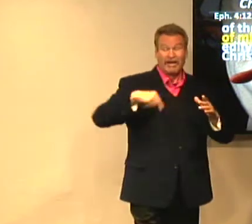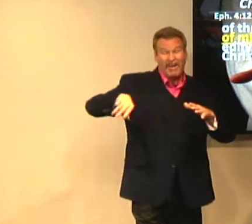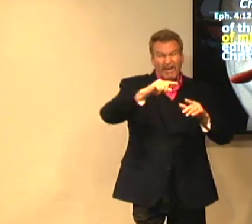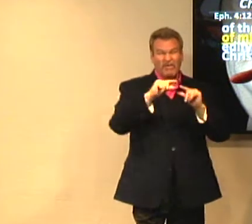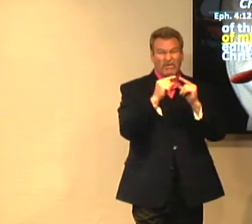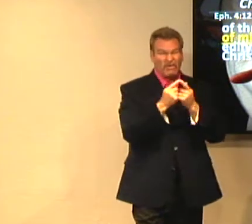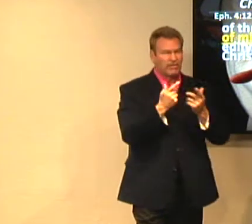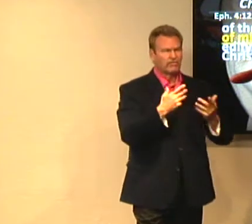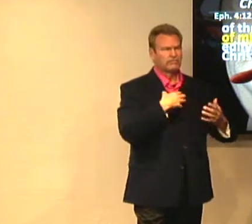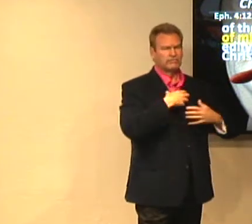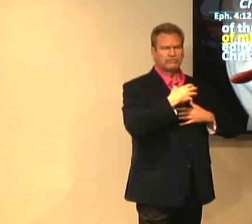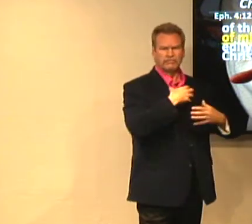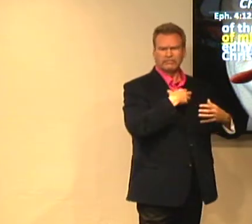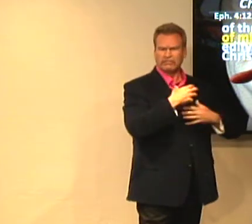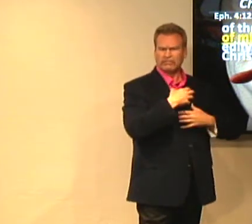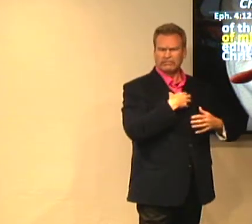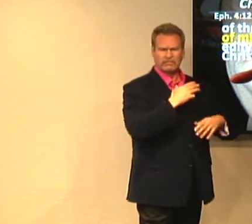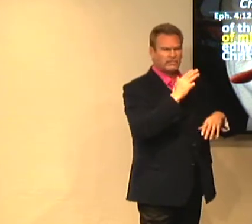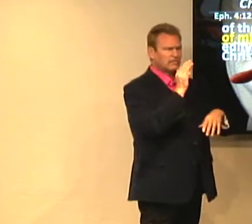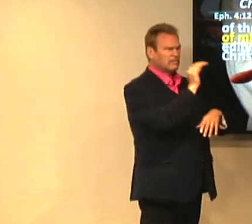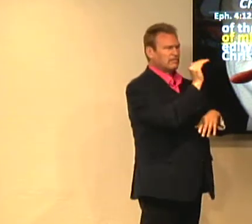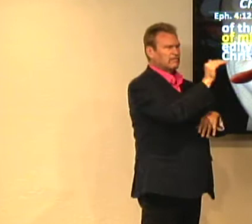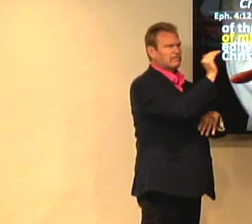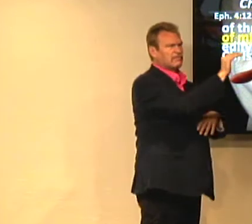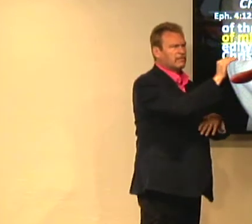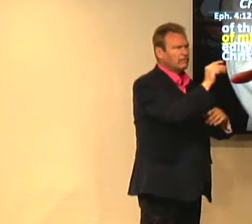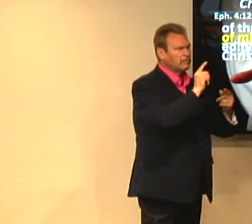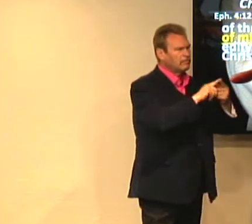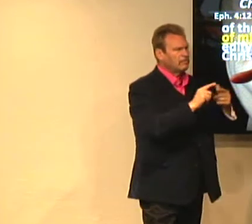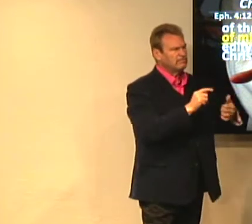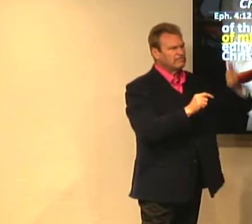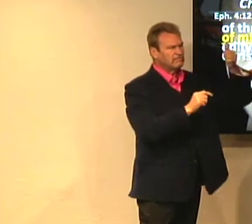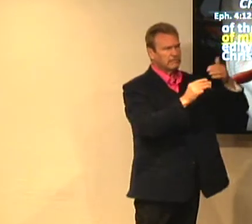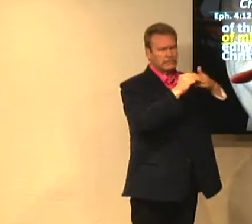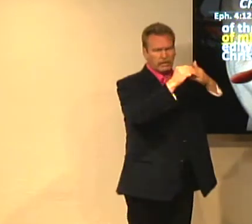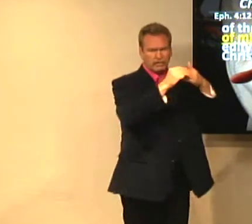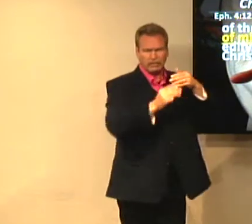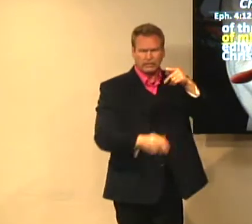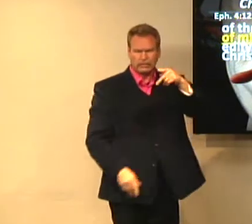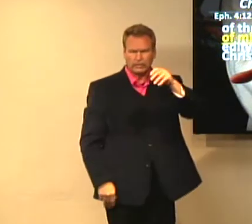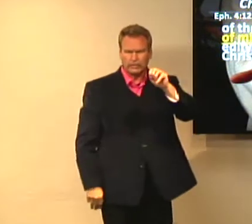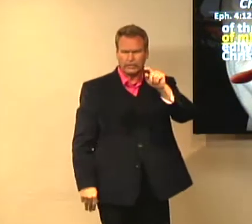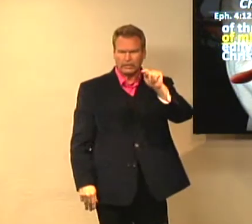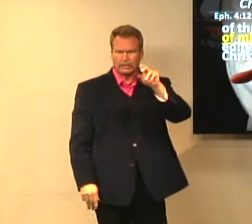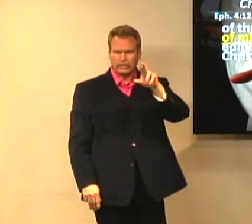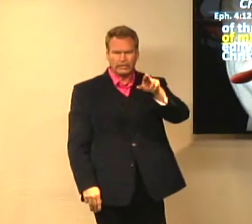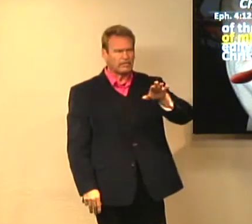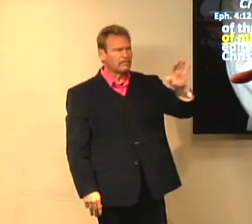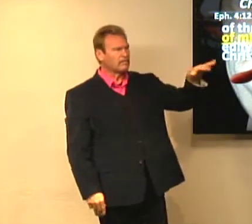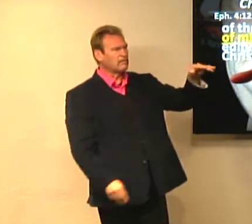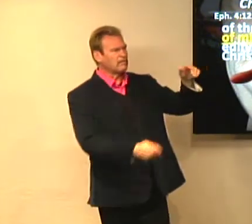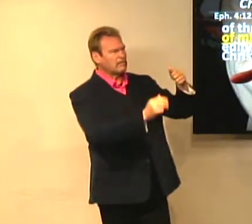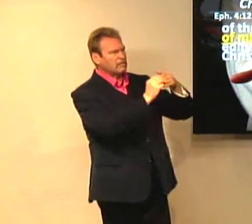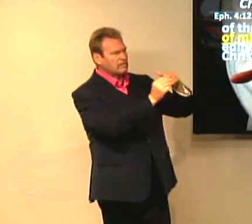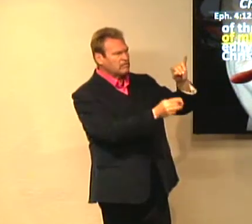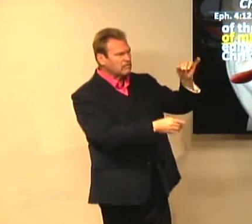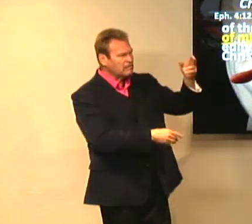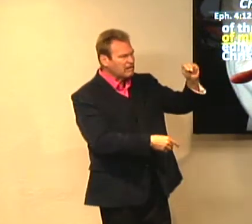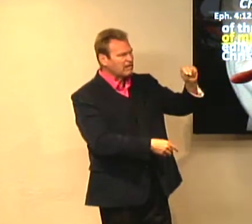join in with that, you know, there would be complaints among the group, and then people were saying, hey, you know, your leaders, your priests, your,